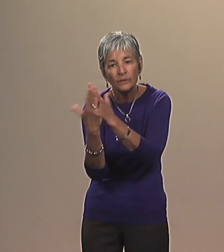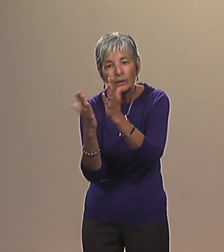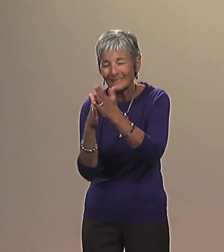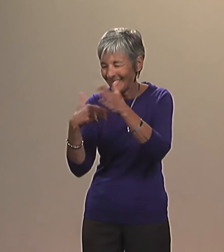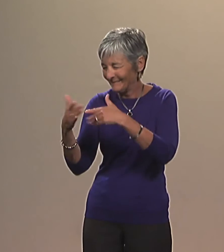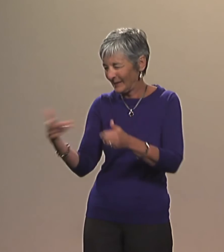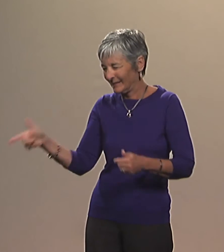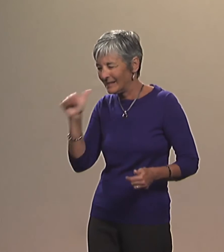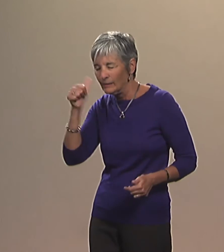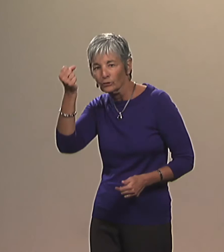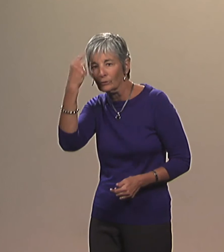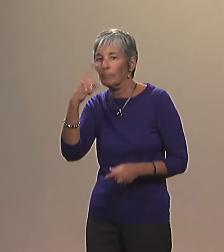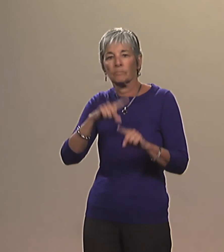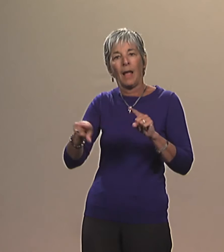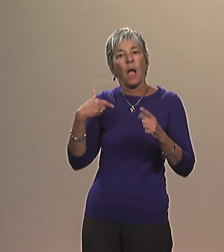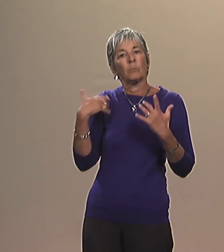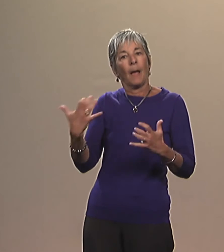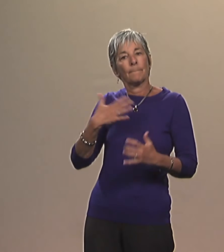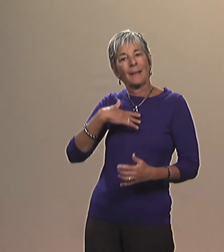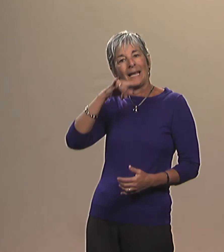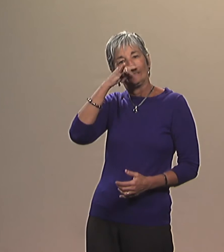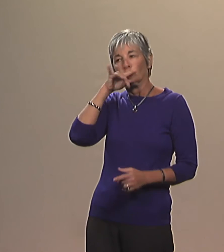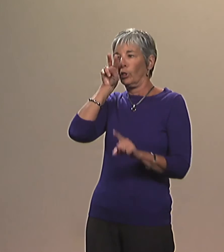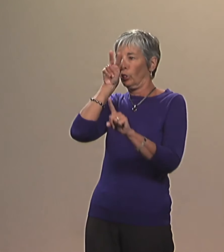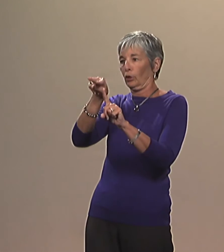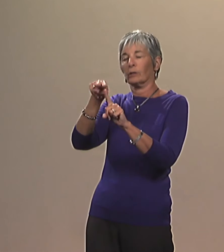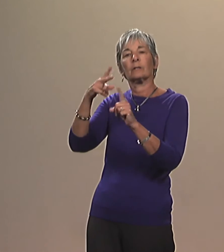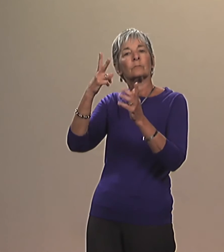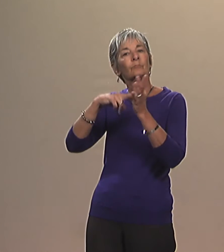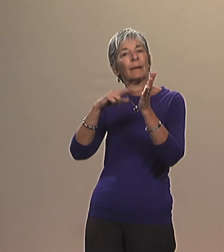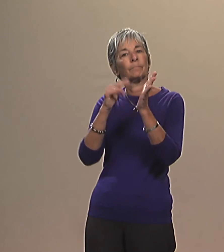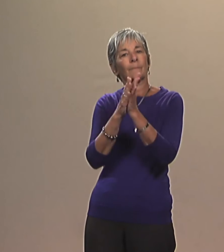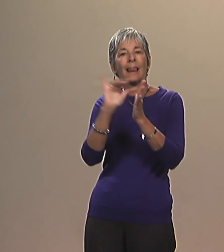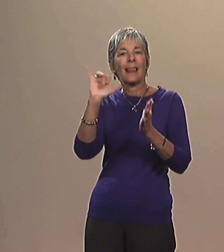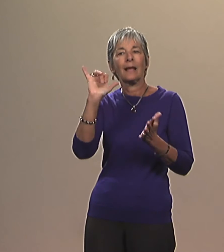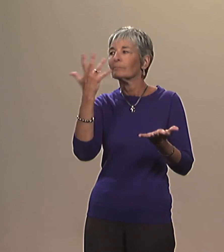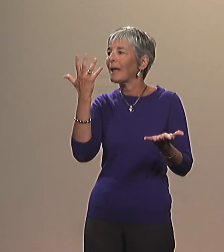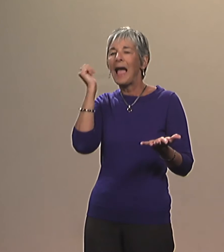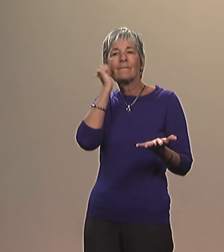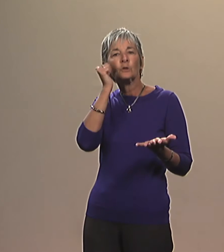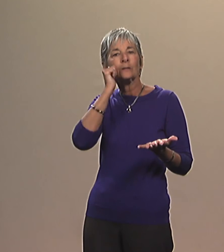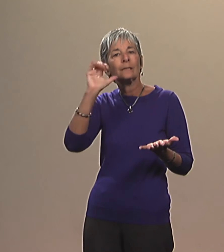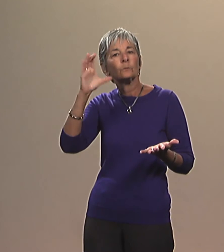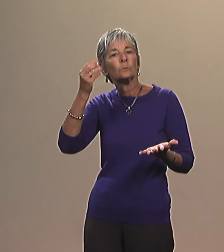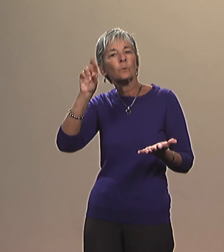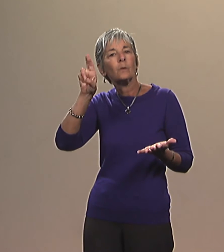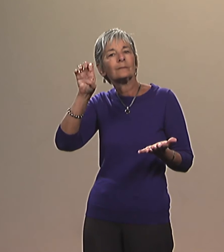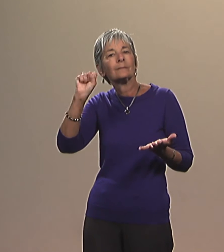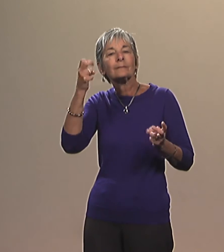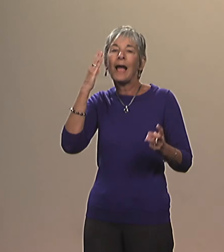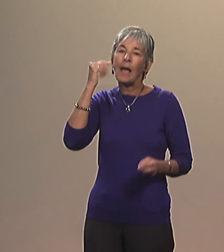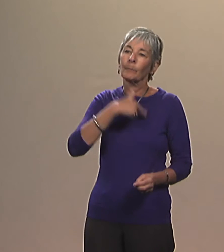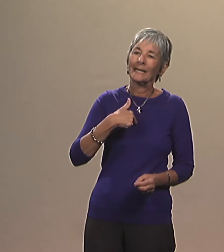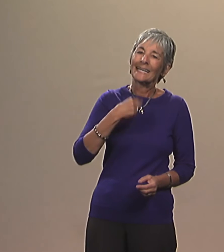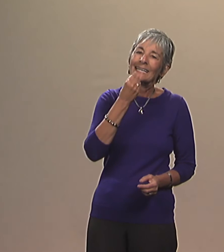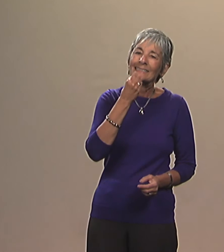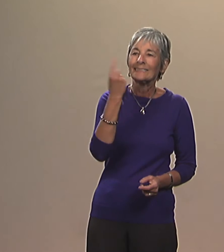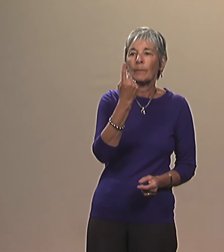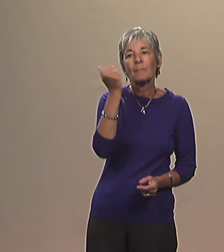age. I knew that they didn't understand, but I wanted my kids to see reading books as a part of our daily routine. I mean, we eat something